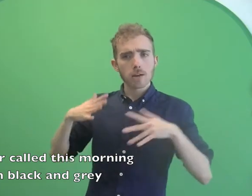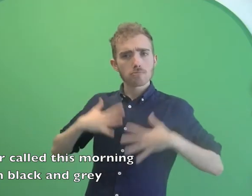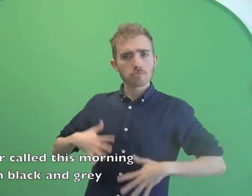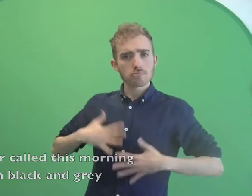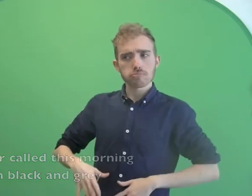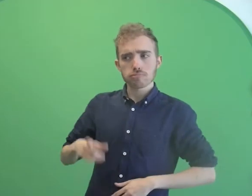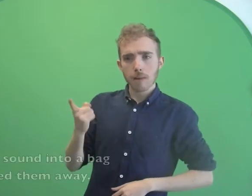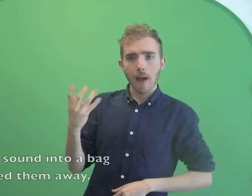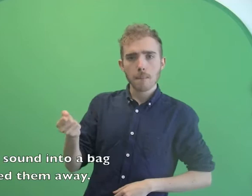grey